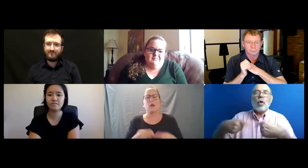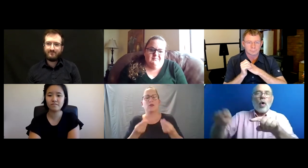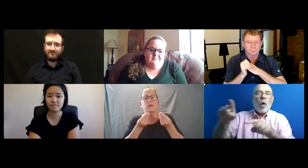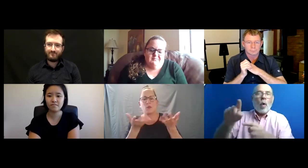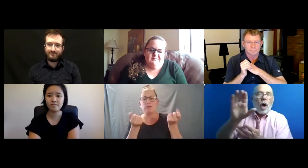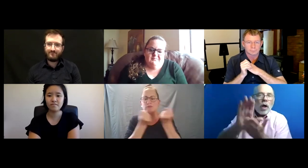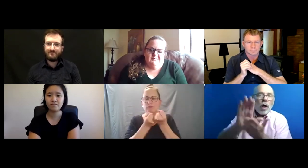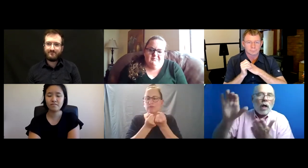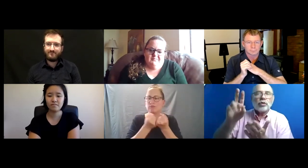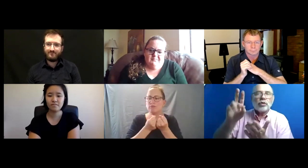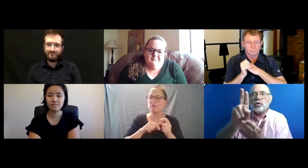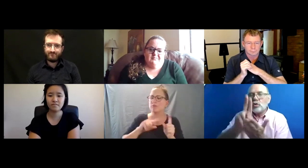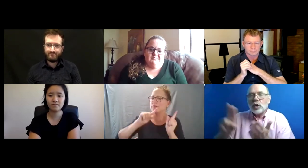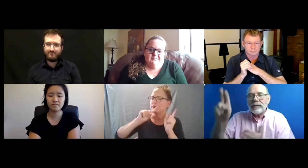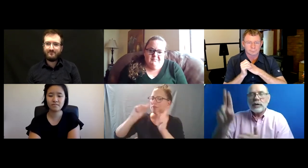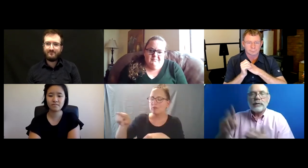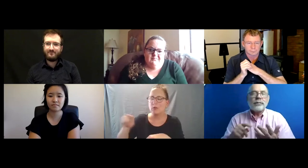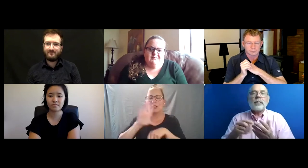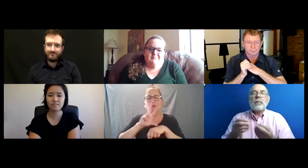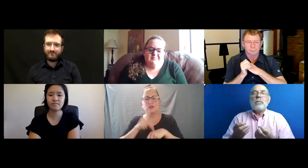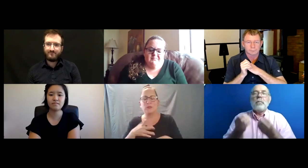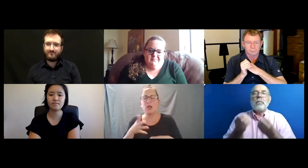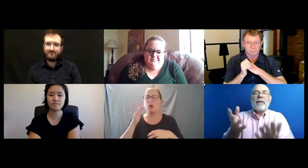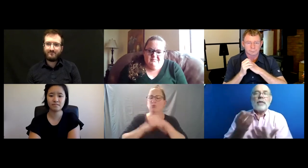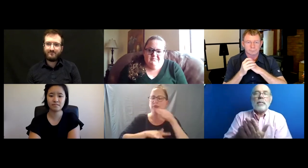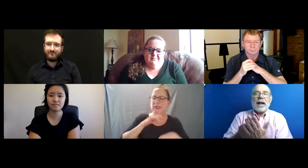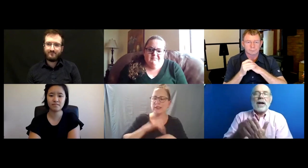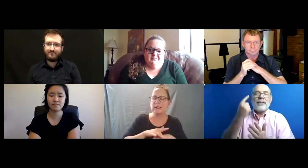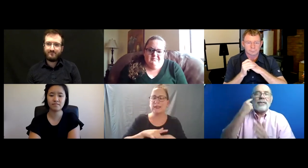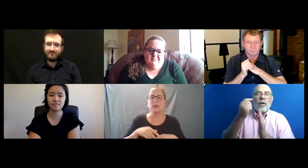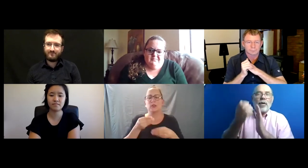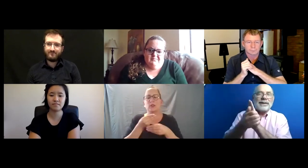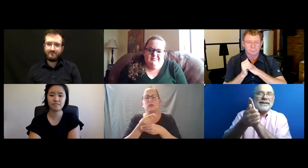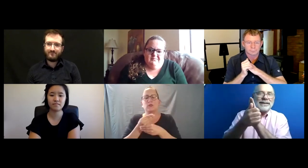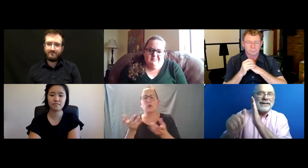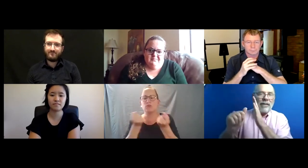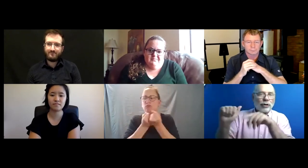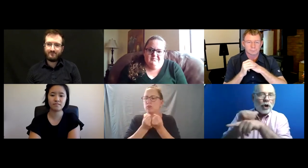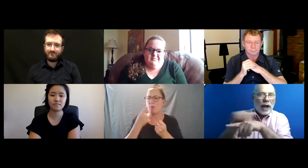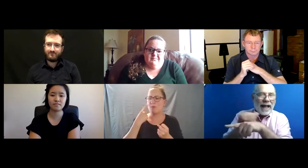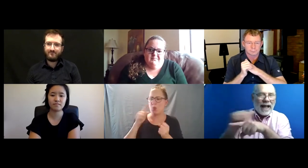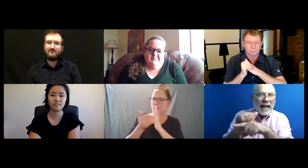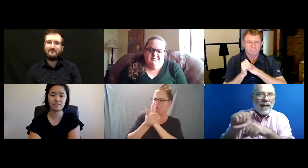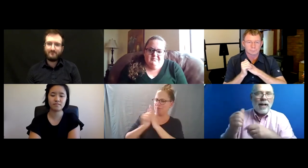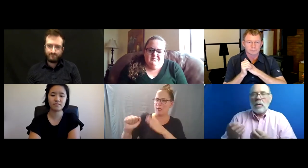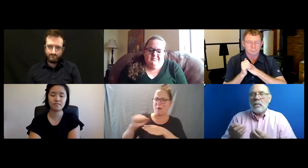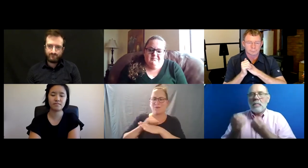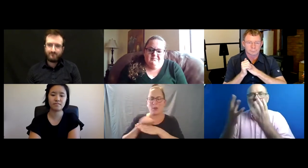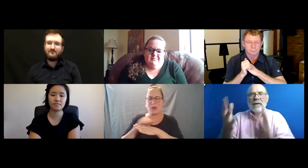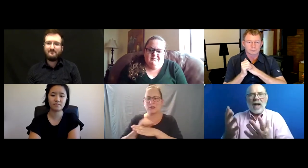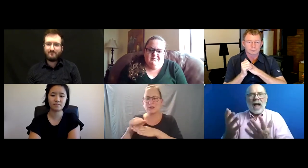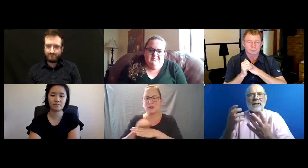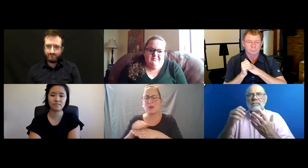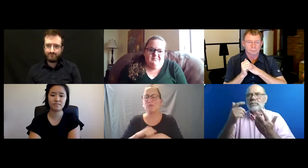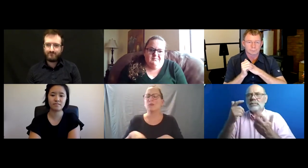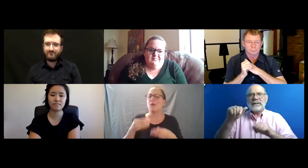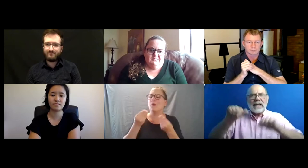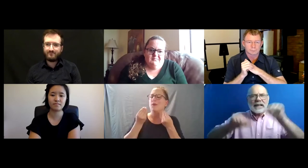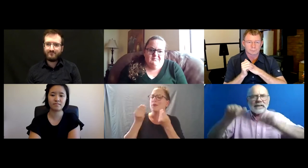of interpreting services, the cost to attend colleges and universities, monies towards skills